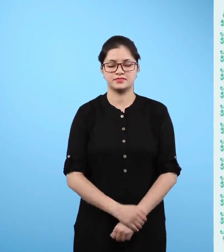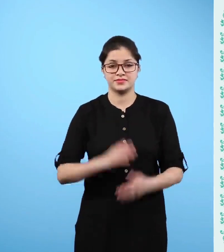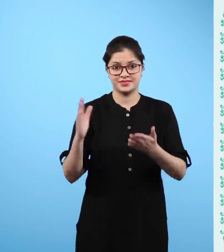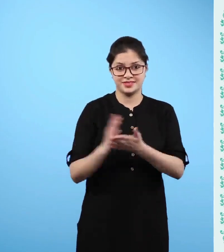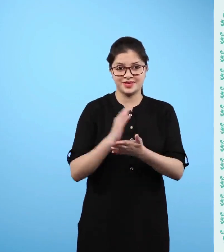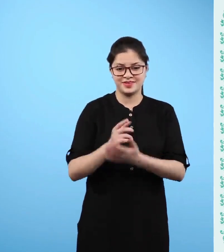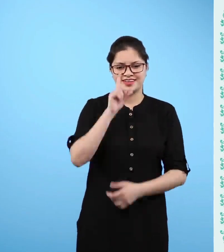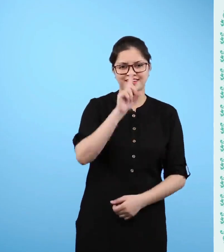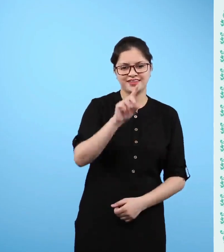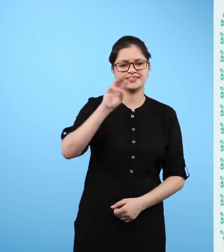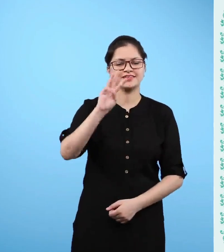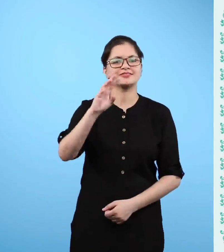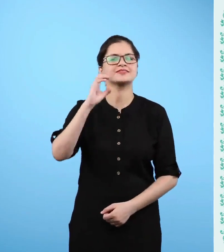Page 130.